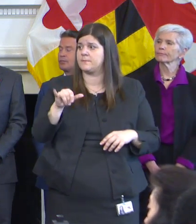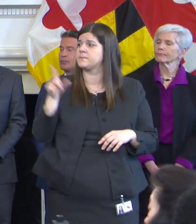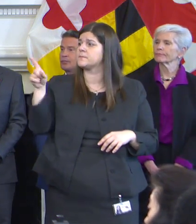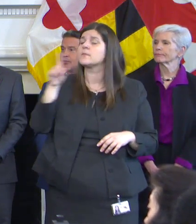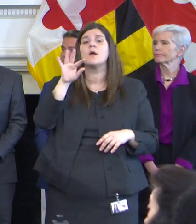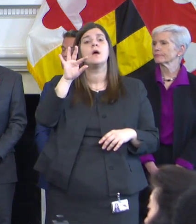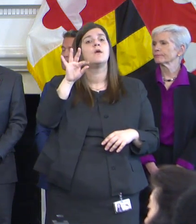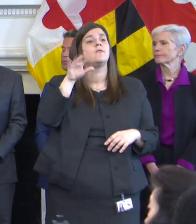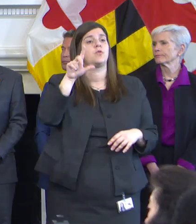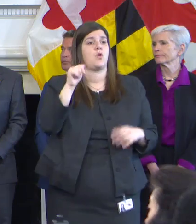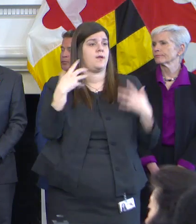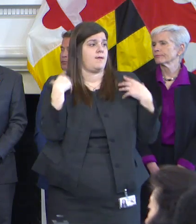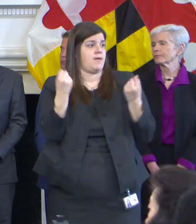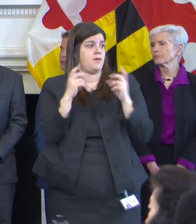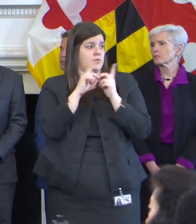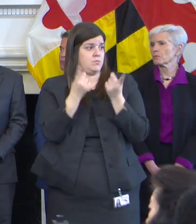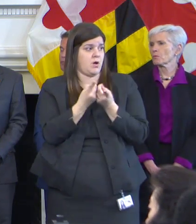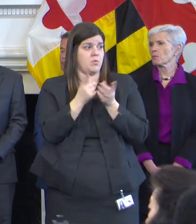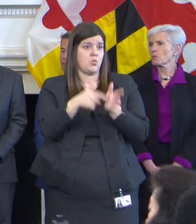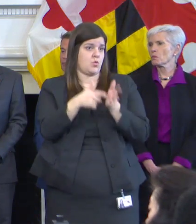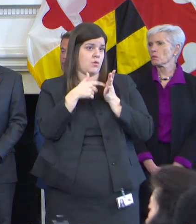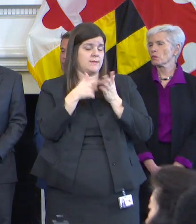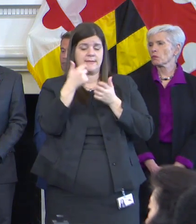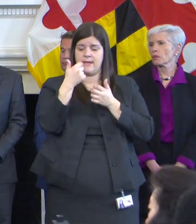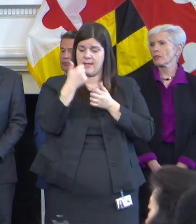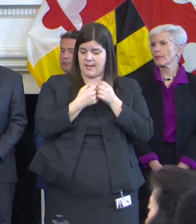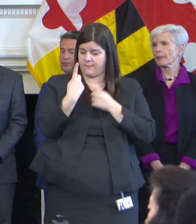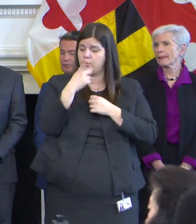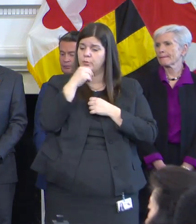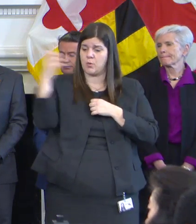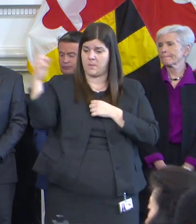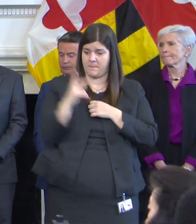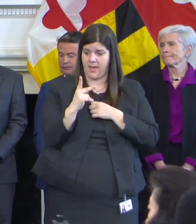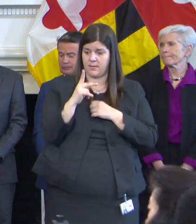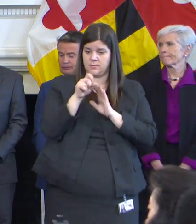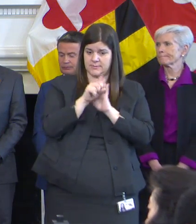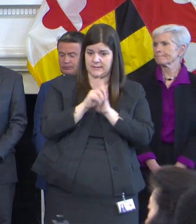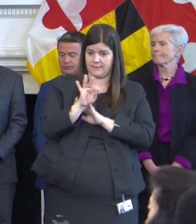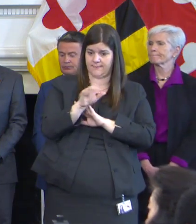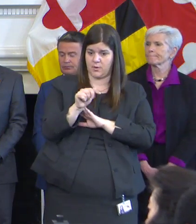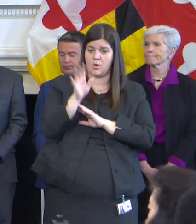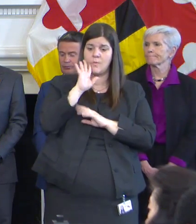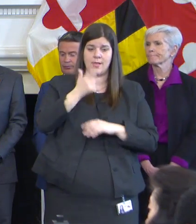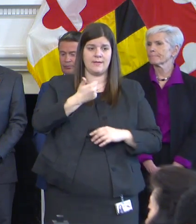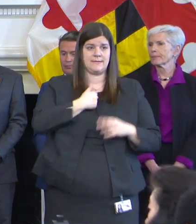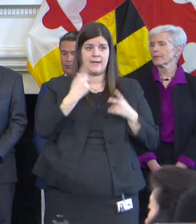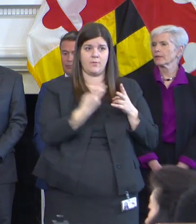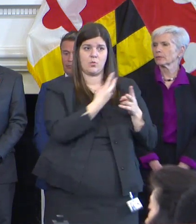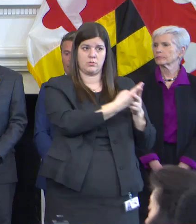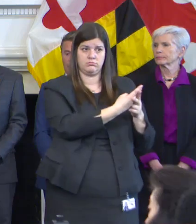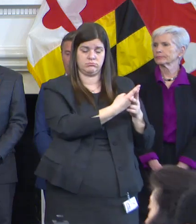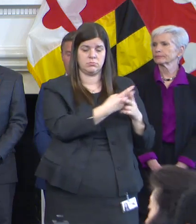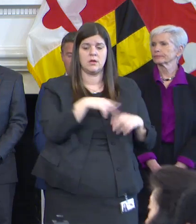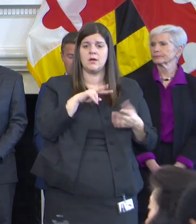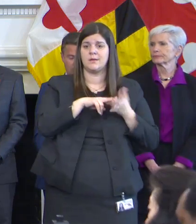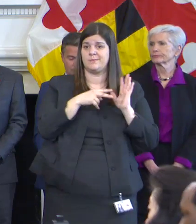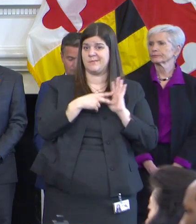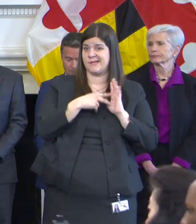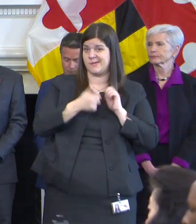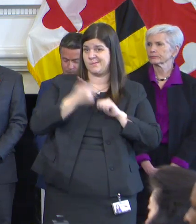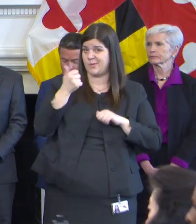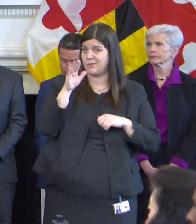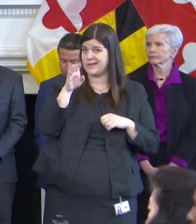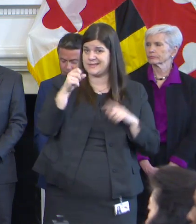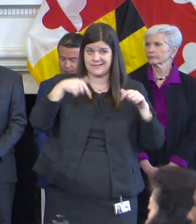from international travel to self-quarantine. And given that most of all of the cases here in Maryland are people who have